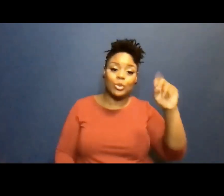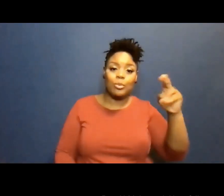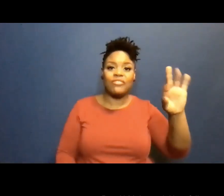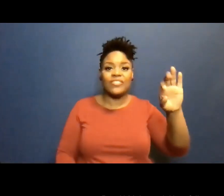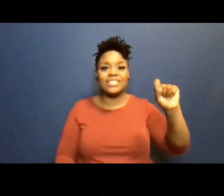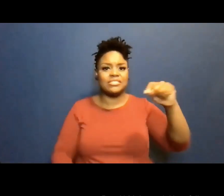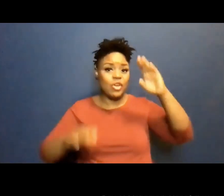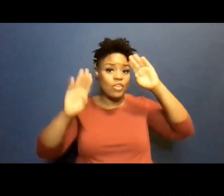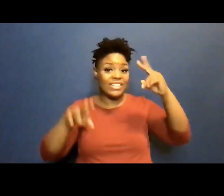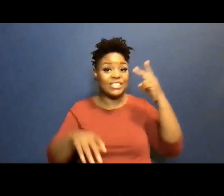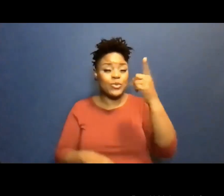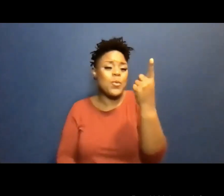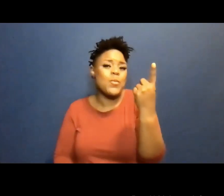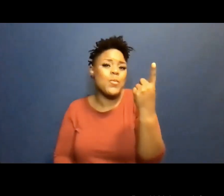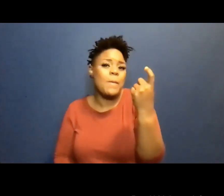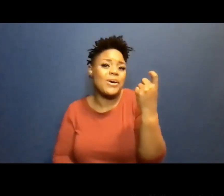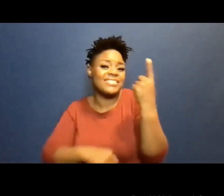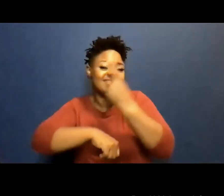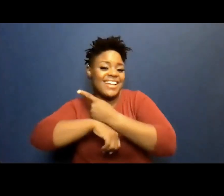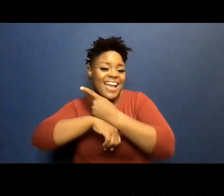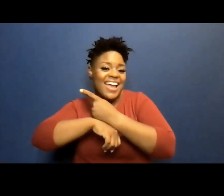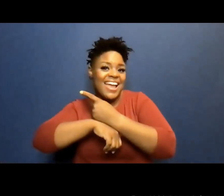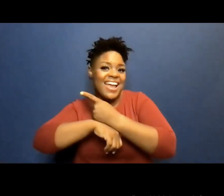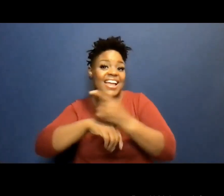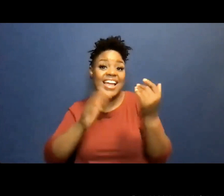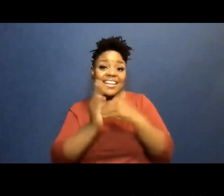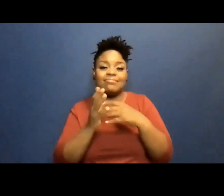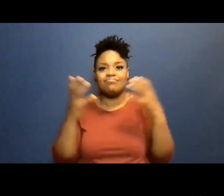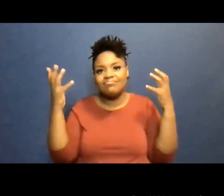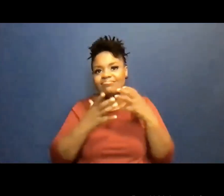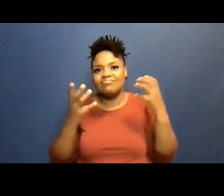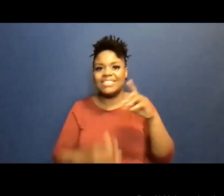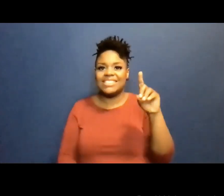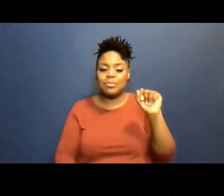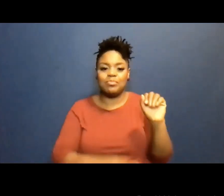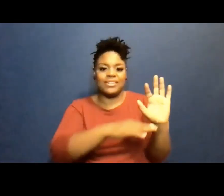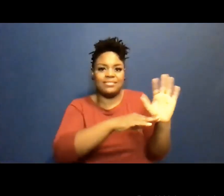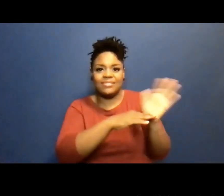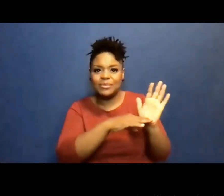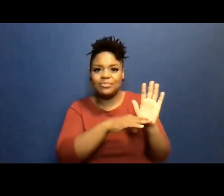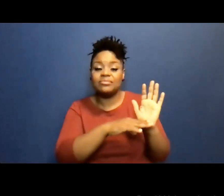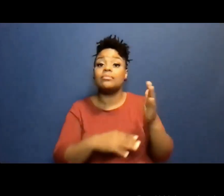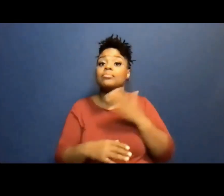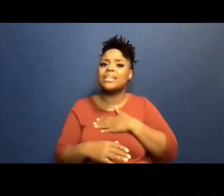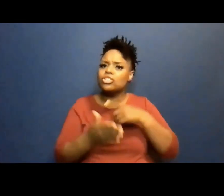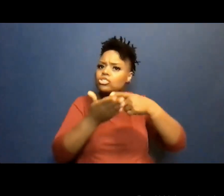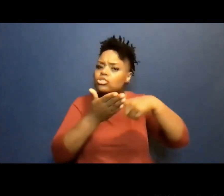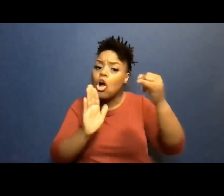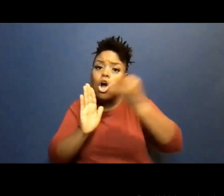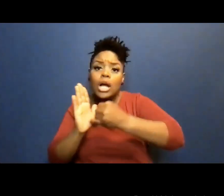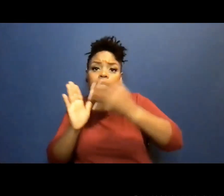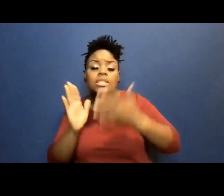some fantastic disability cinema. So check out these artists, check out these panels, check out these films, and we'll see you tomorrow.